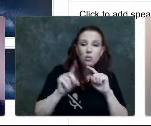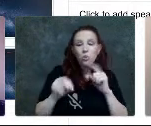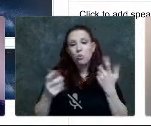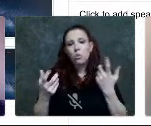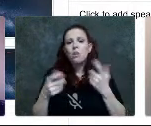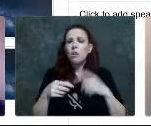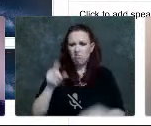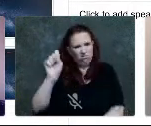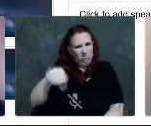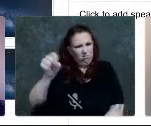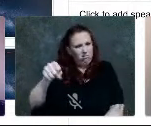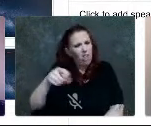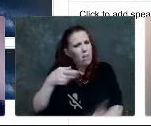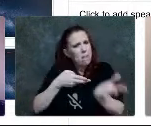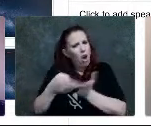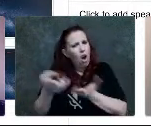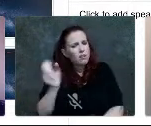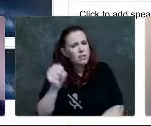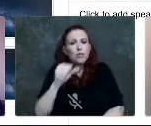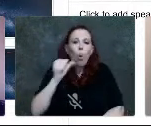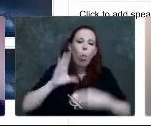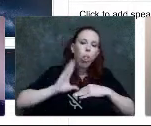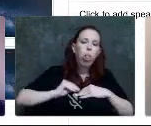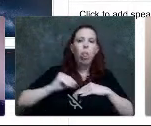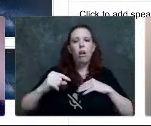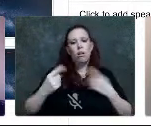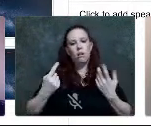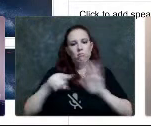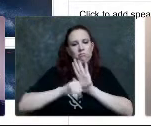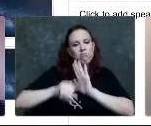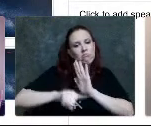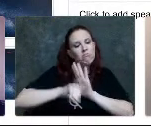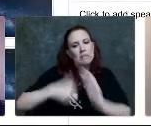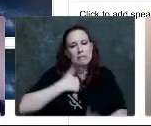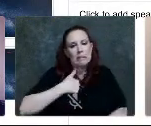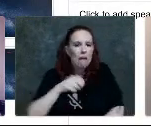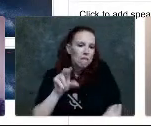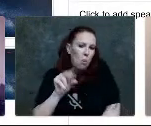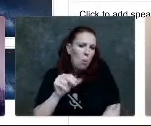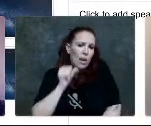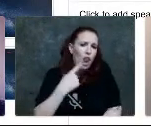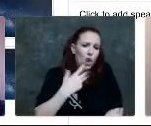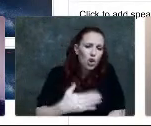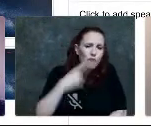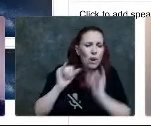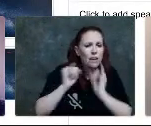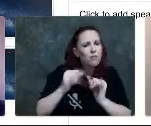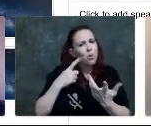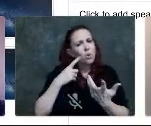down. I think self-deprecation doesn't look good to the interviewer, and I don't think it's like helpful for yourself. You want to be like pumping yourself